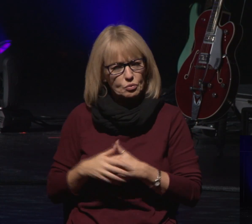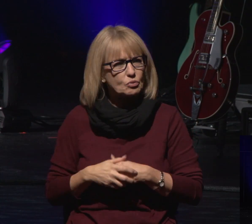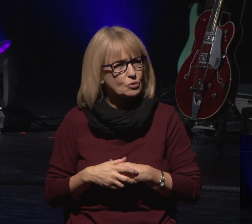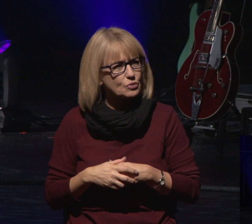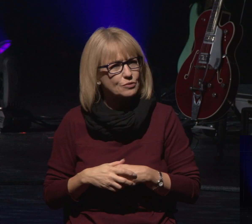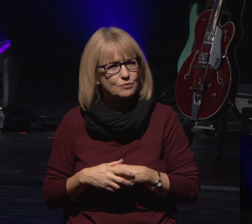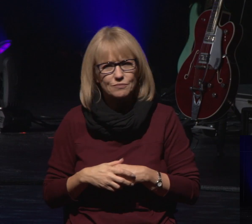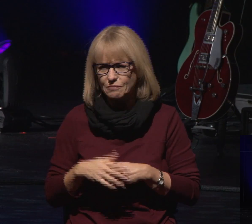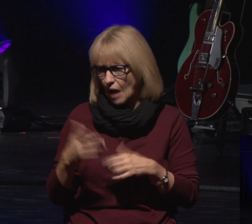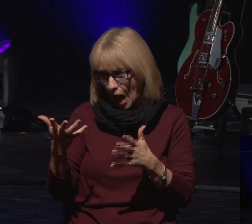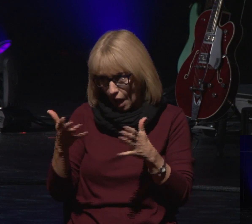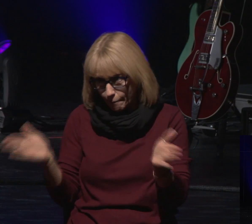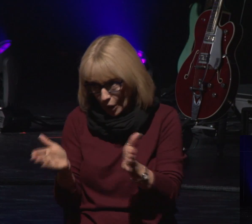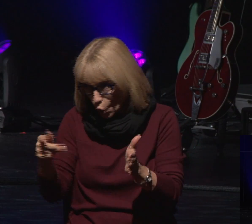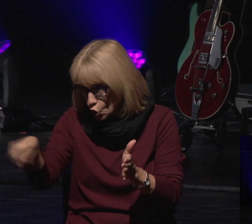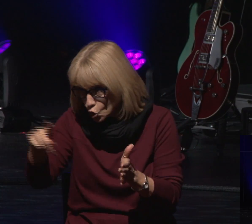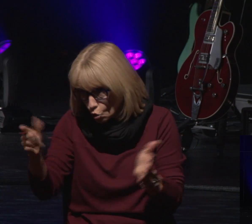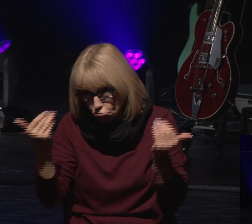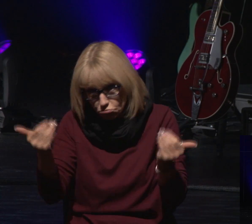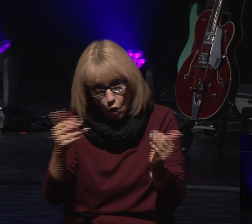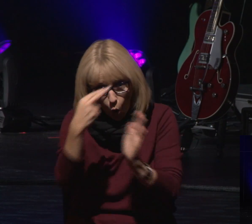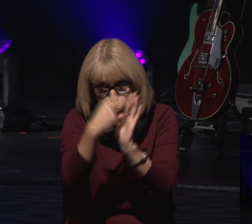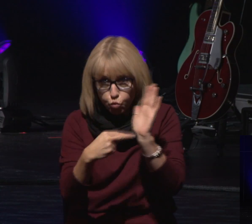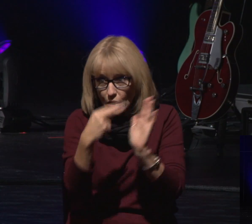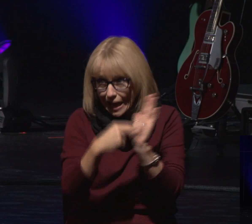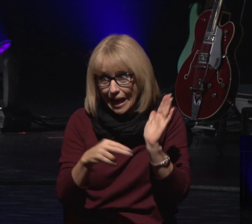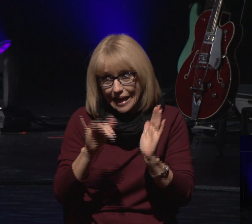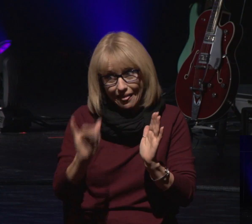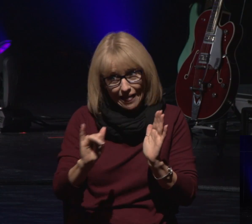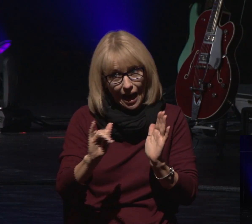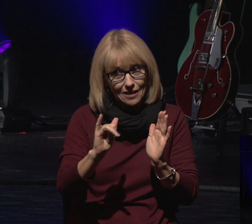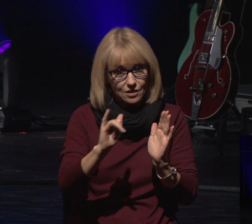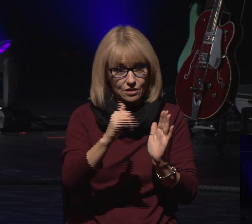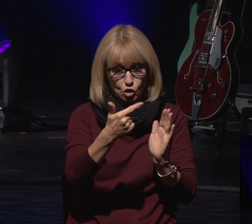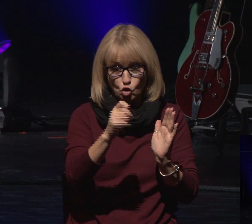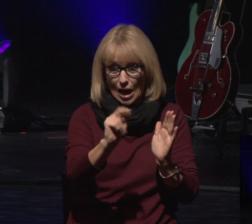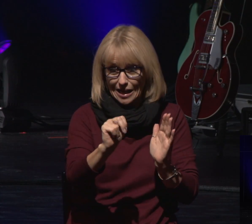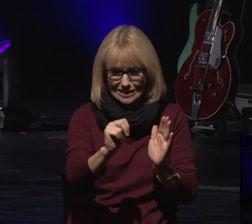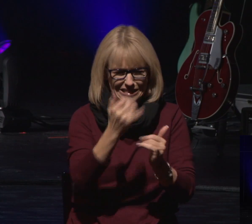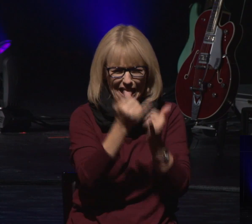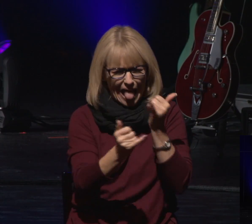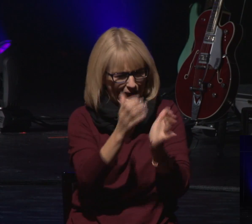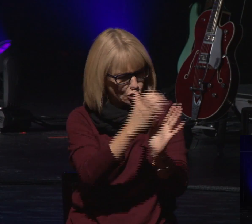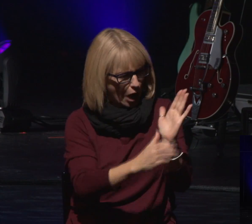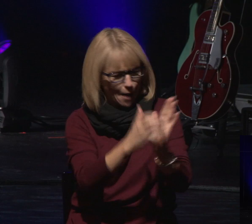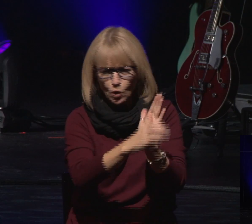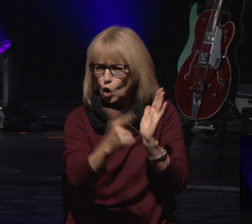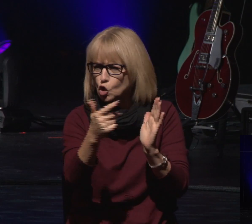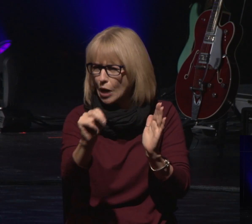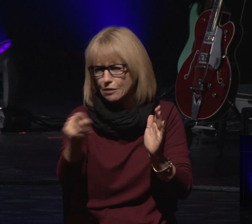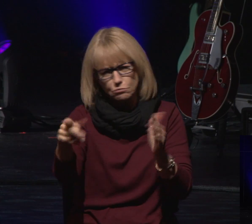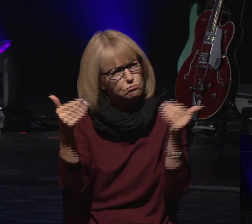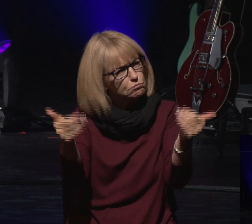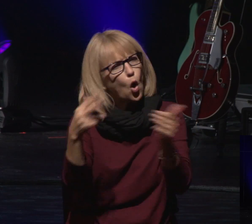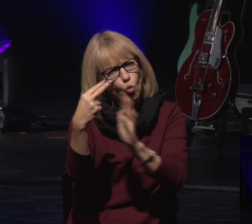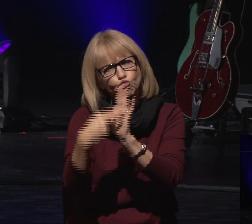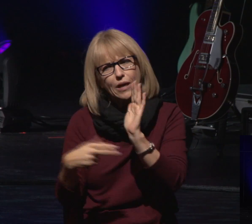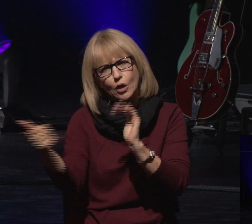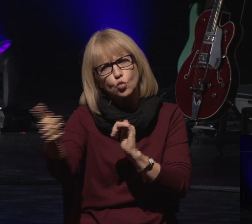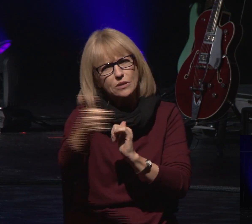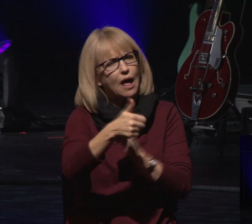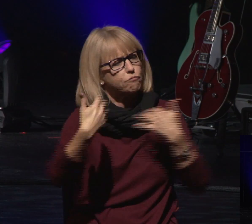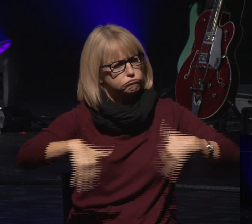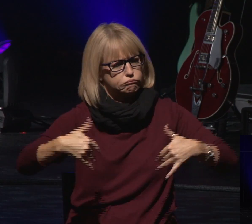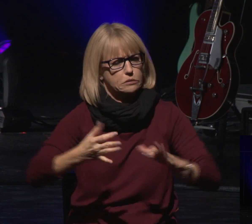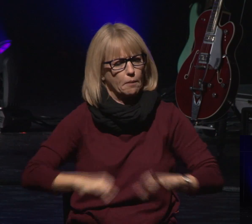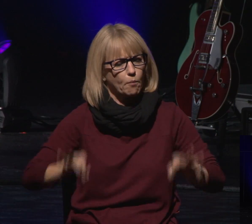I encourage you to read the last several chapters of Genesis to understand who this man is. But this guy stood through a lot, and this is how he